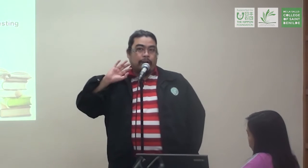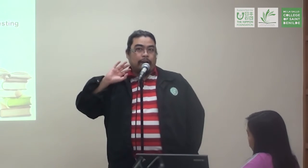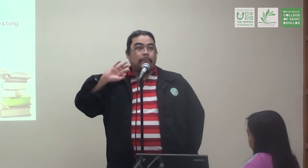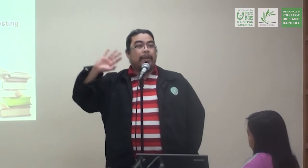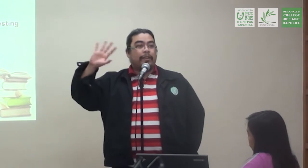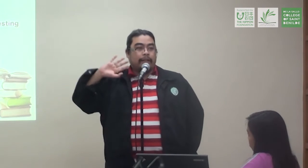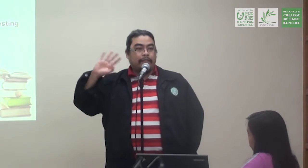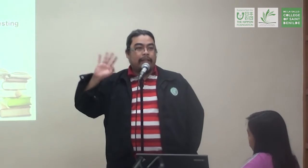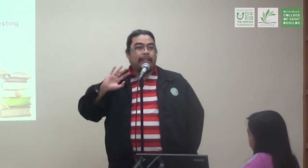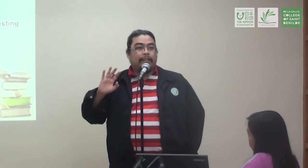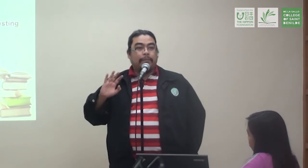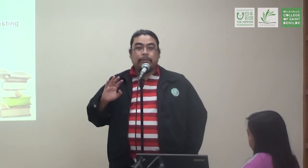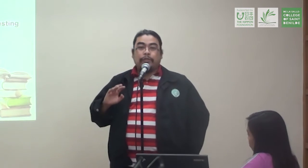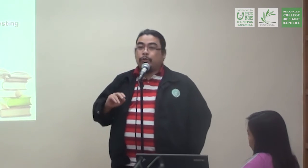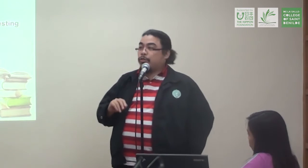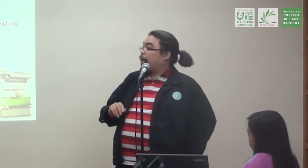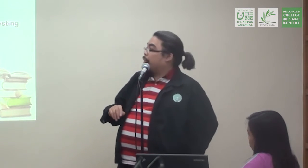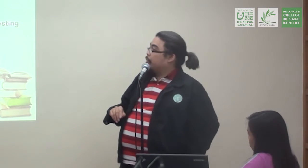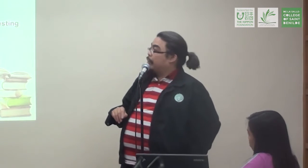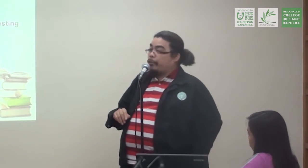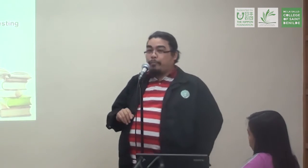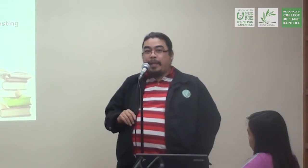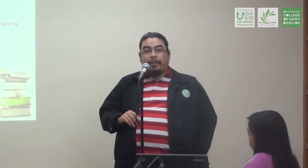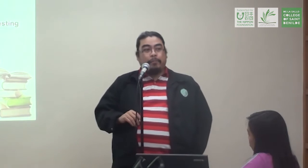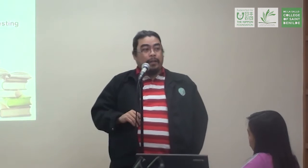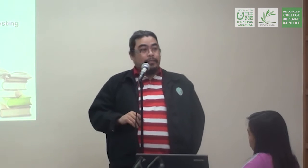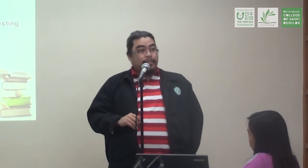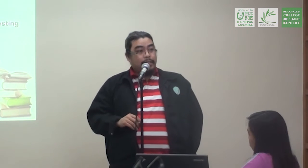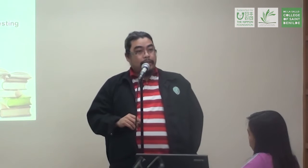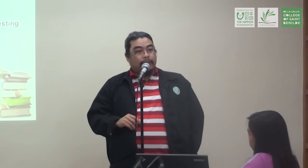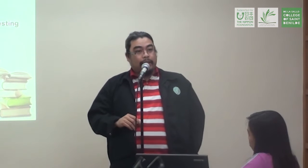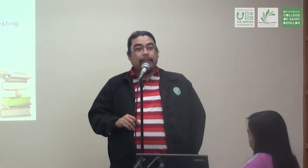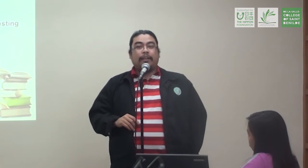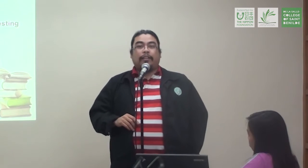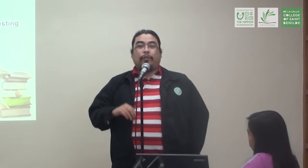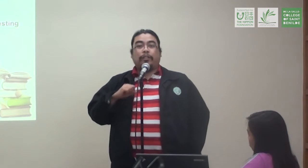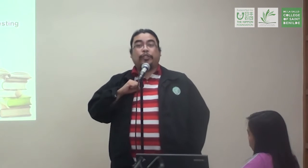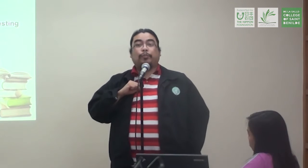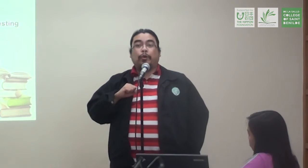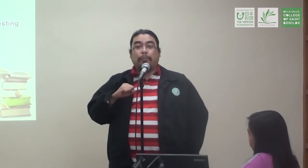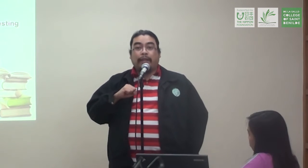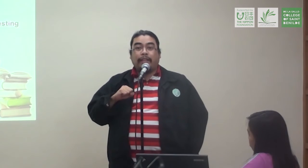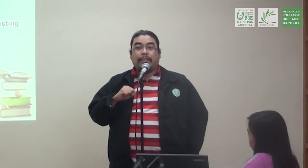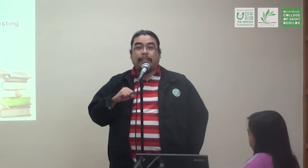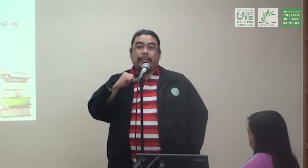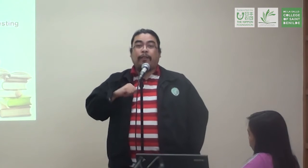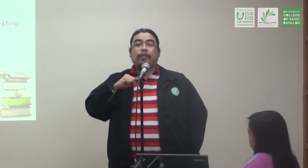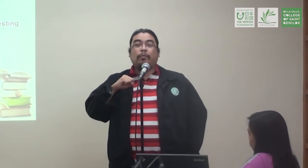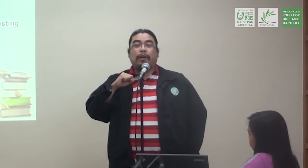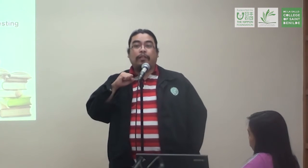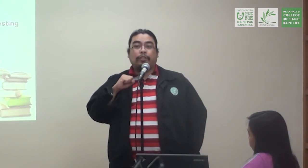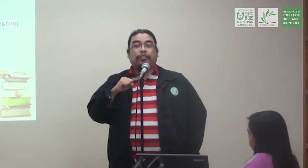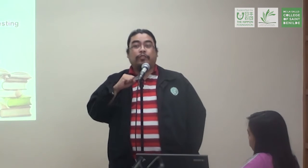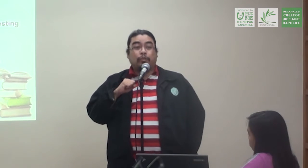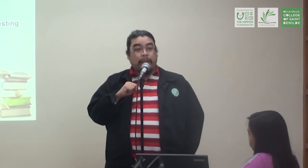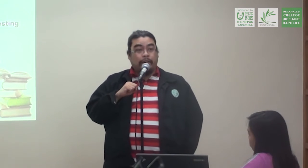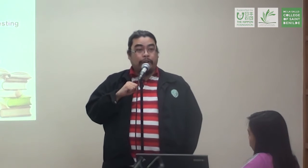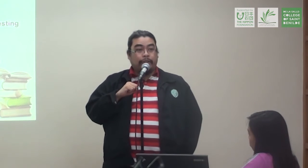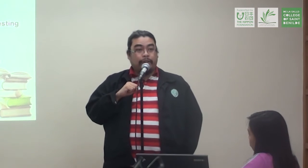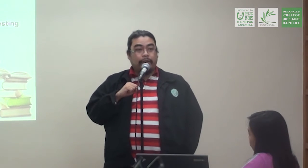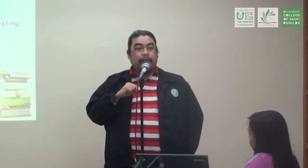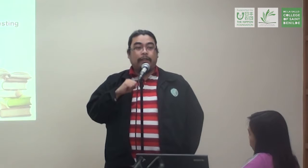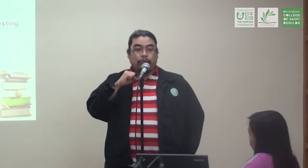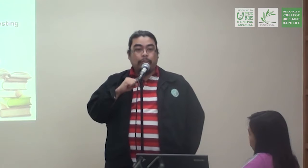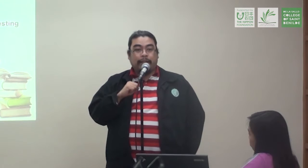more of the American, they had a no child left behind policy. Okay? They wanted to propagate that everyone deserves to